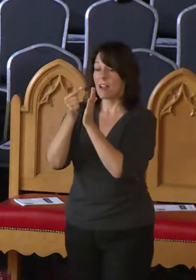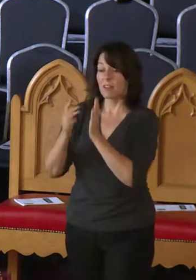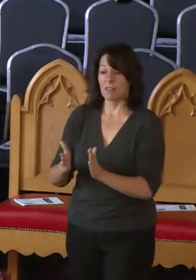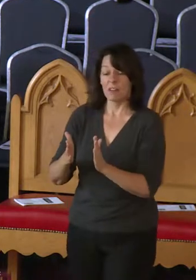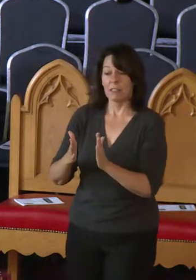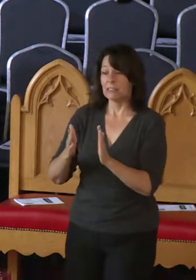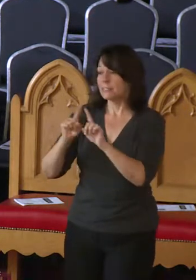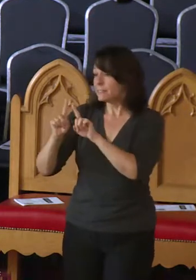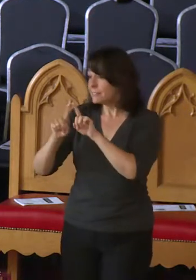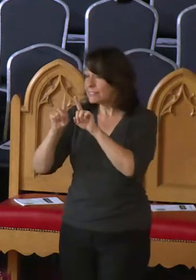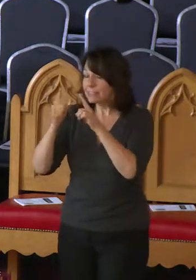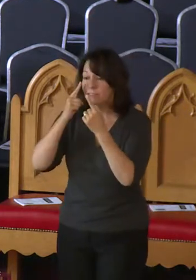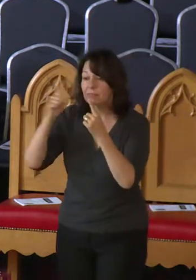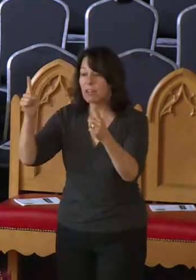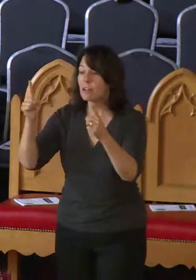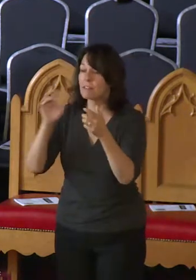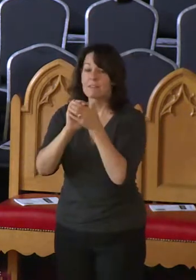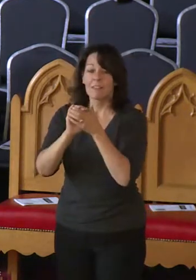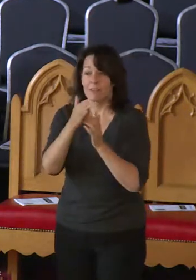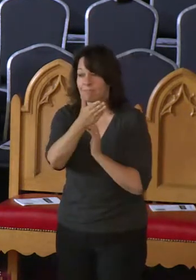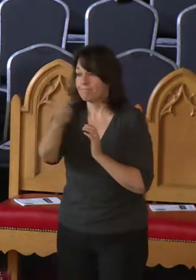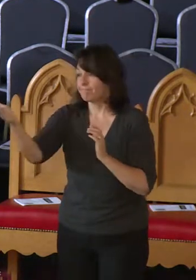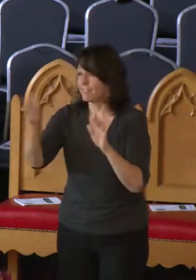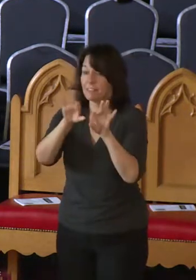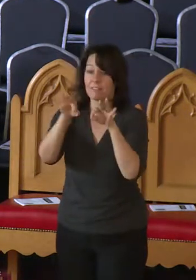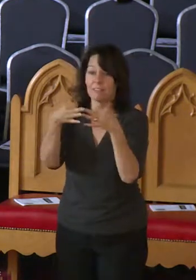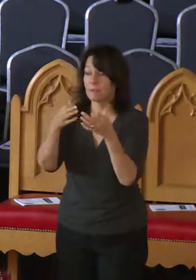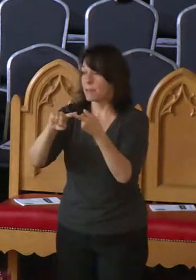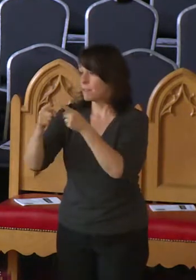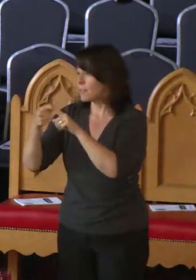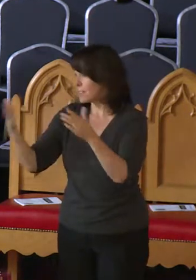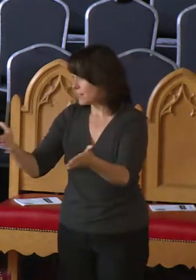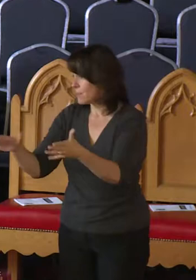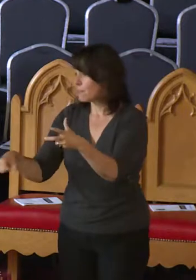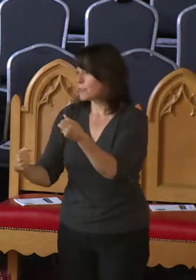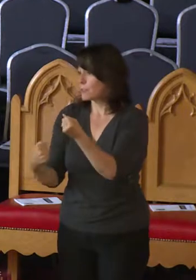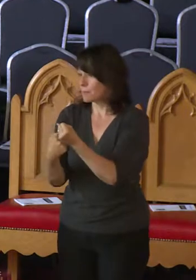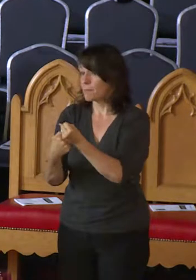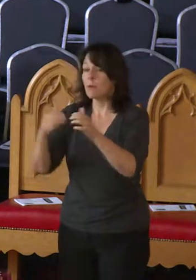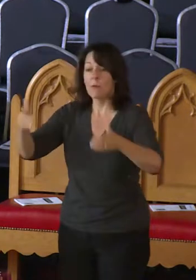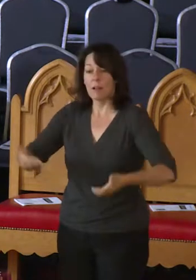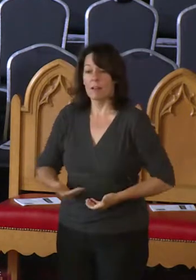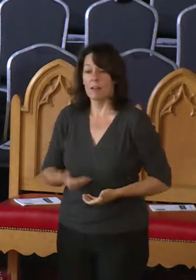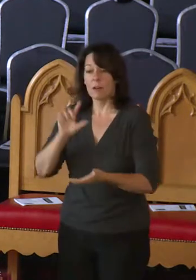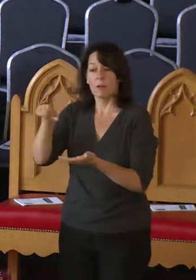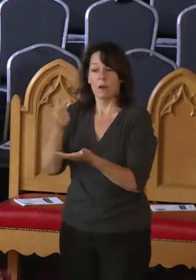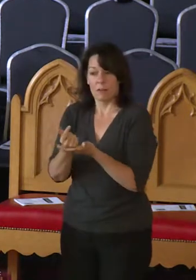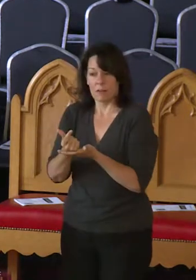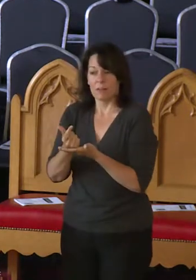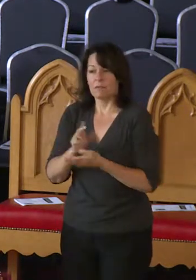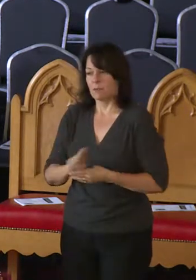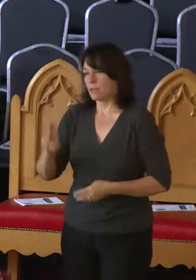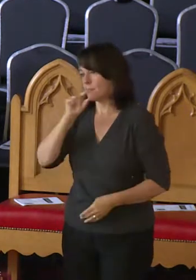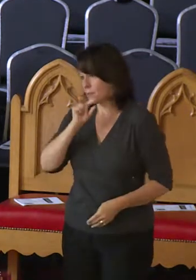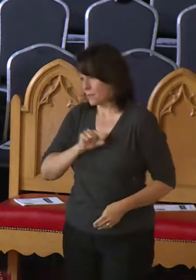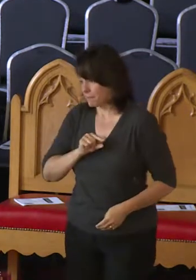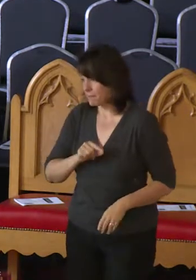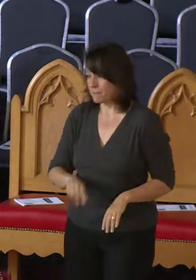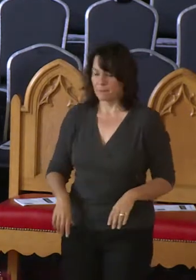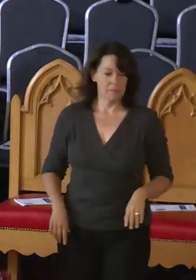successes and offer my congratulations to the family and friends who are here to support them today. Welcome to convocation at the University of Guelph.